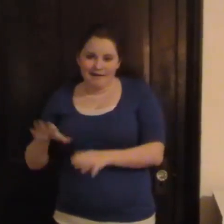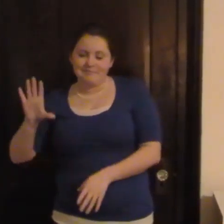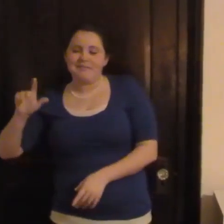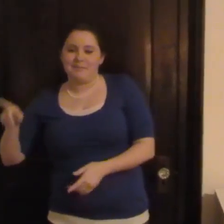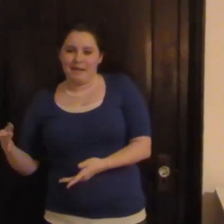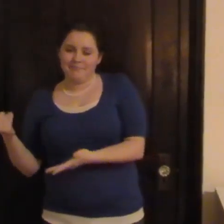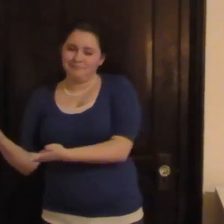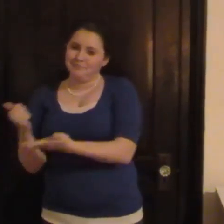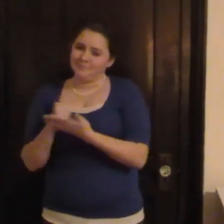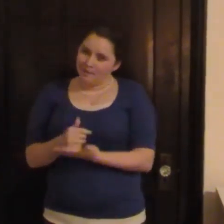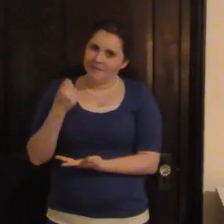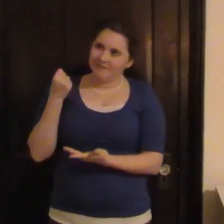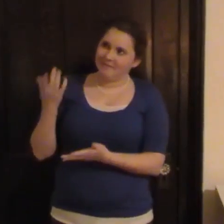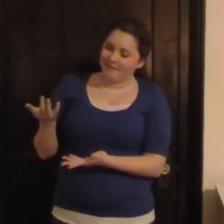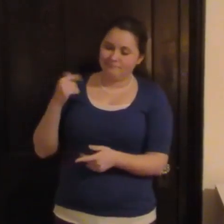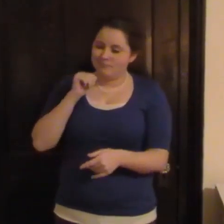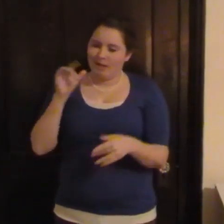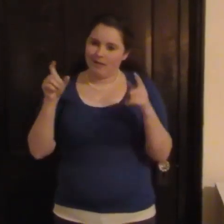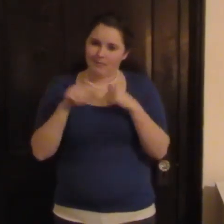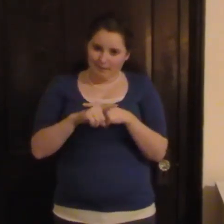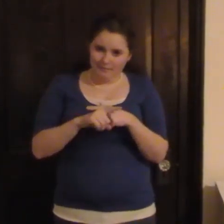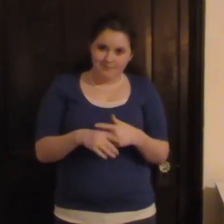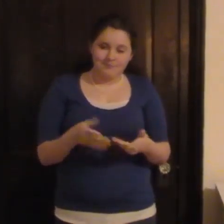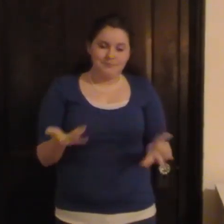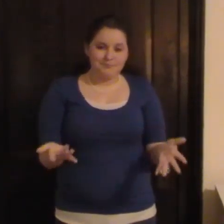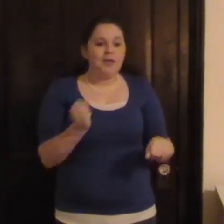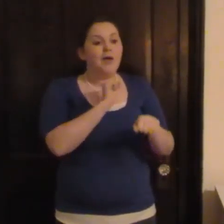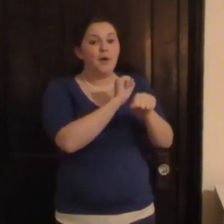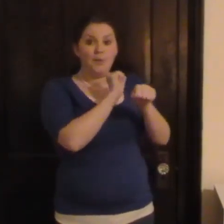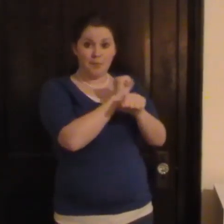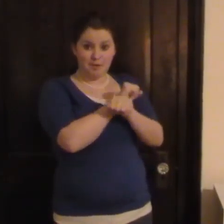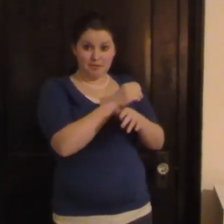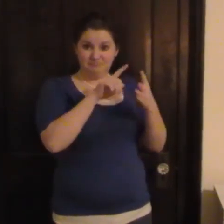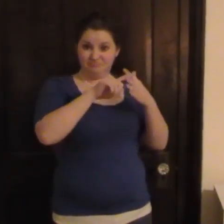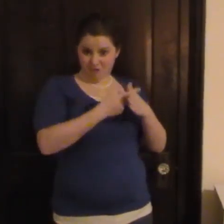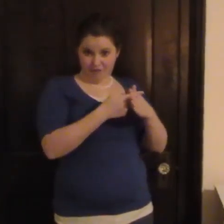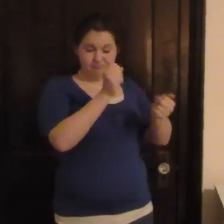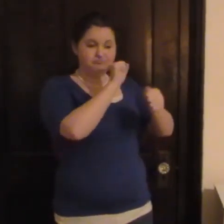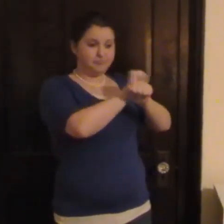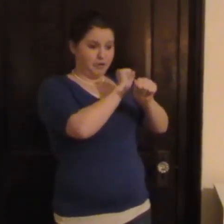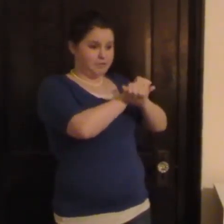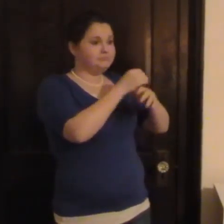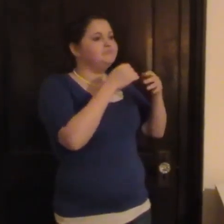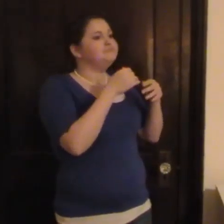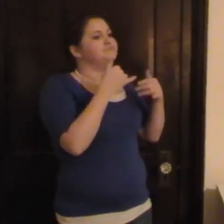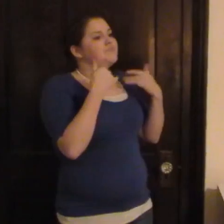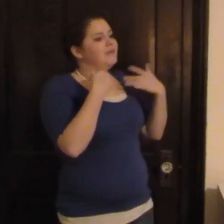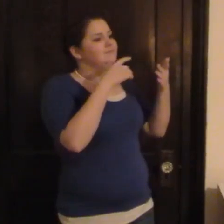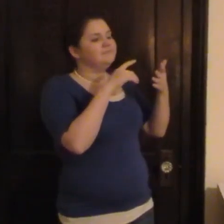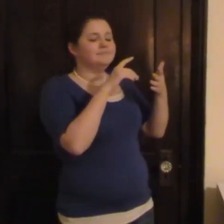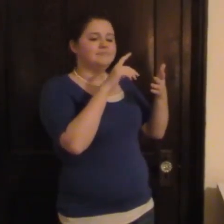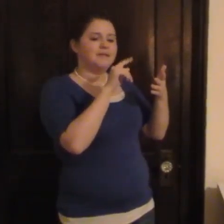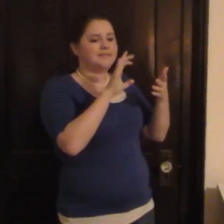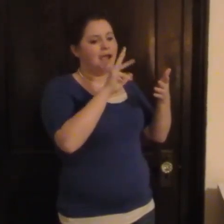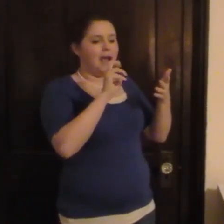the beginning is that you have an individual who will fill out a time card, and then that time card has to be taken to be approved by somebody who has